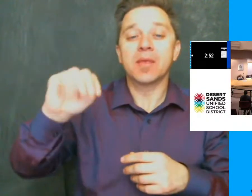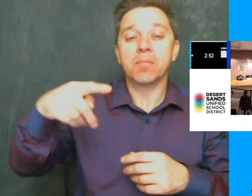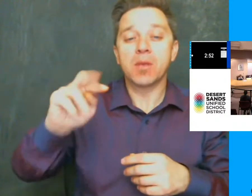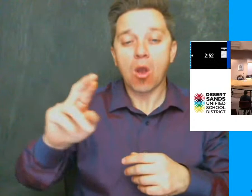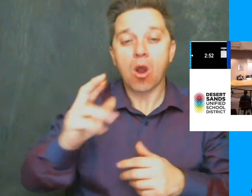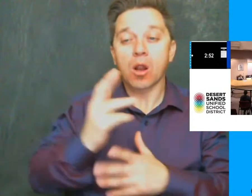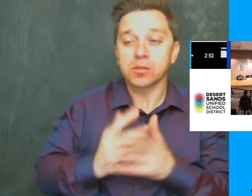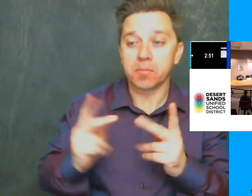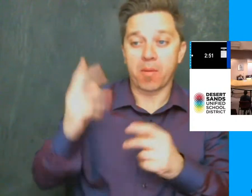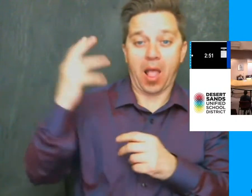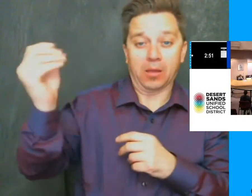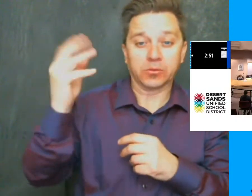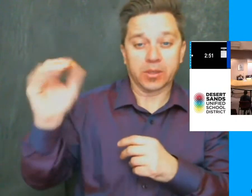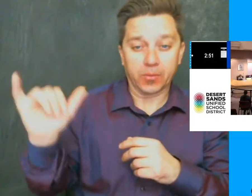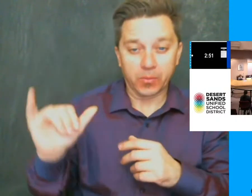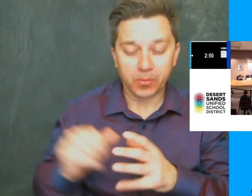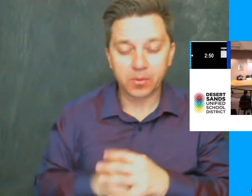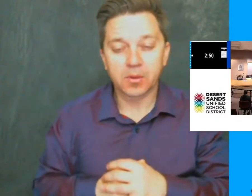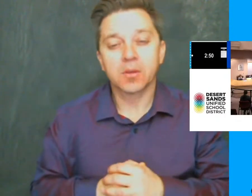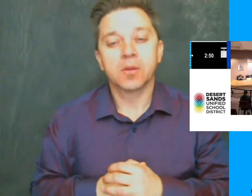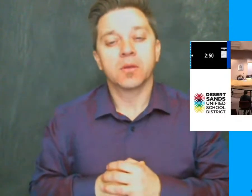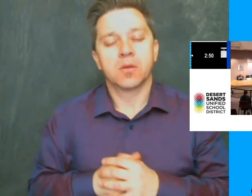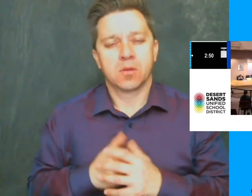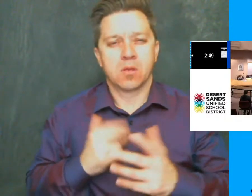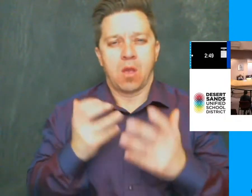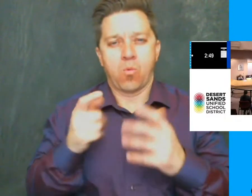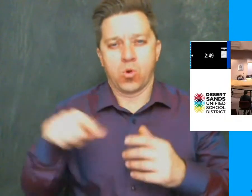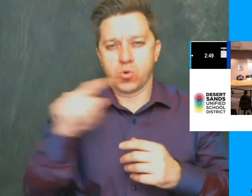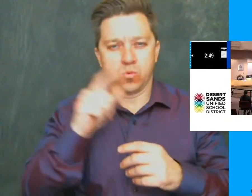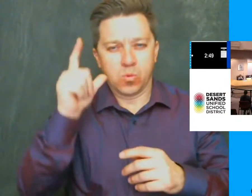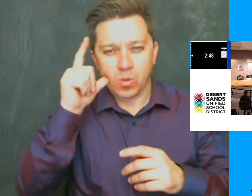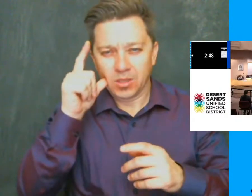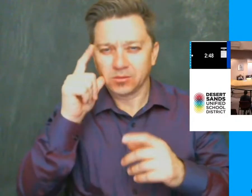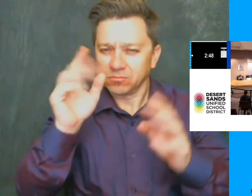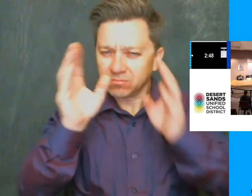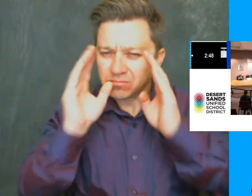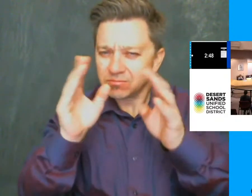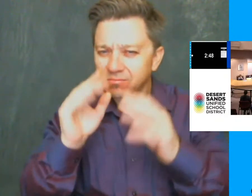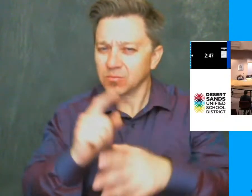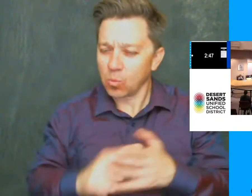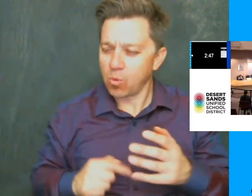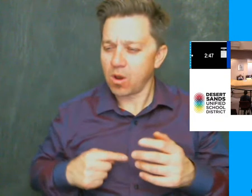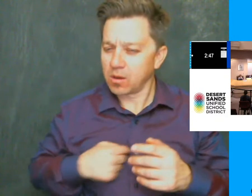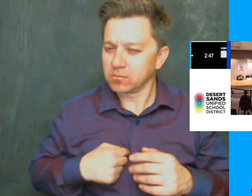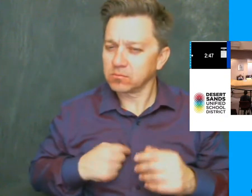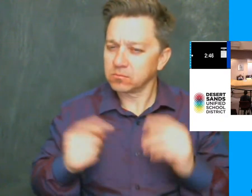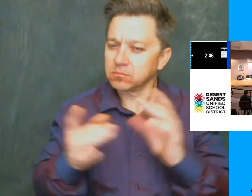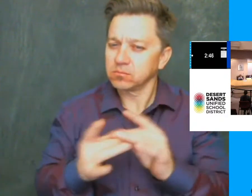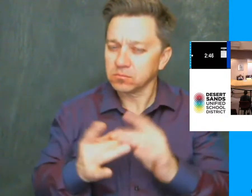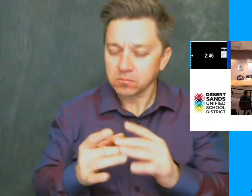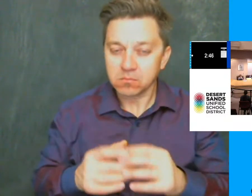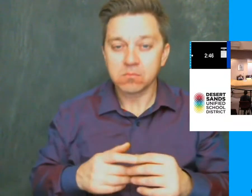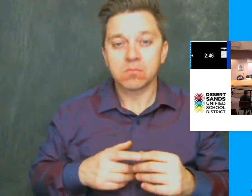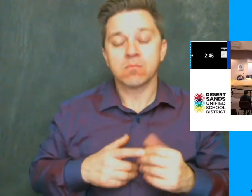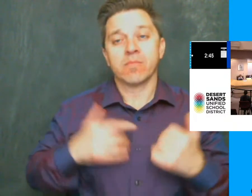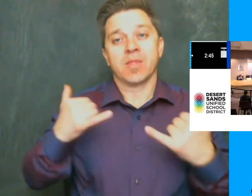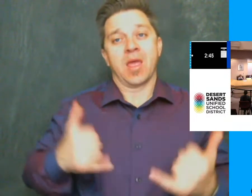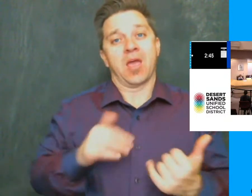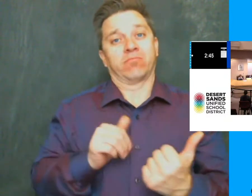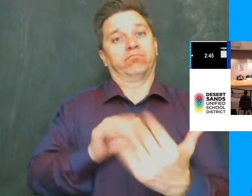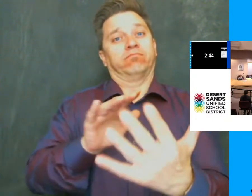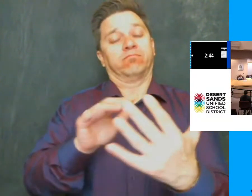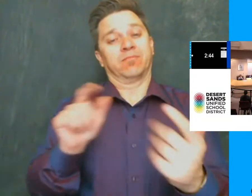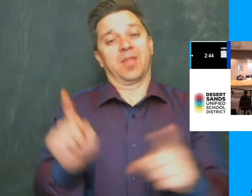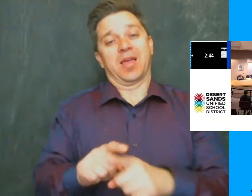outside. So I want you to listen closely of what we're going to say. I stand before you as